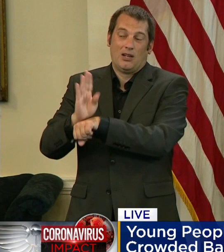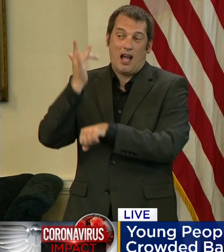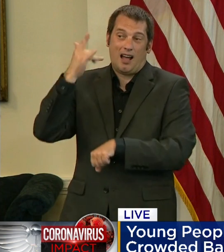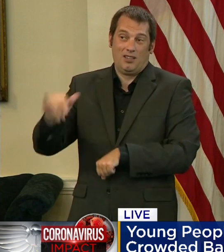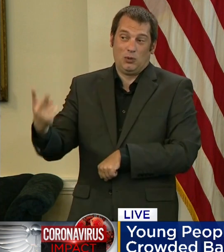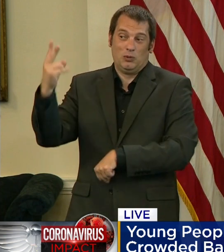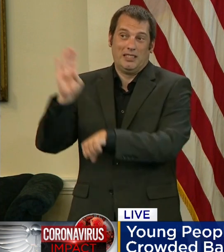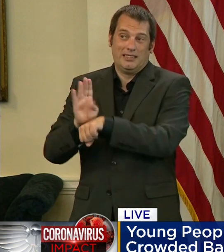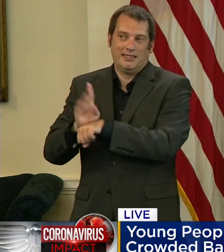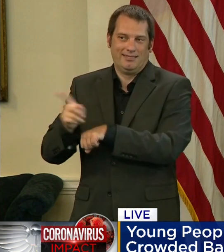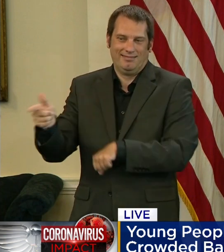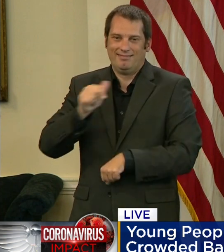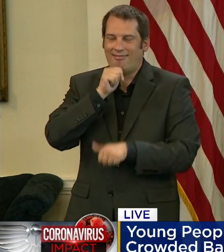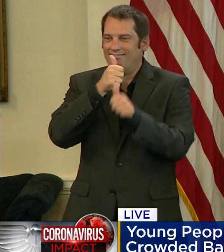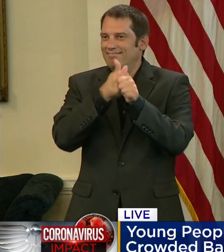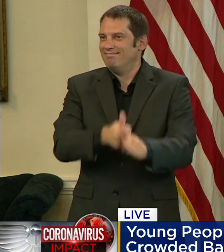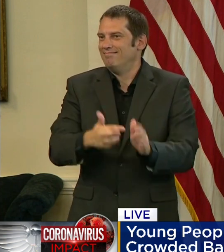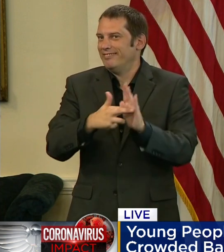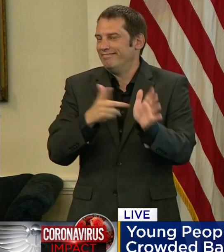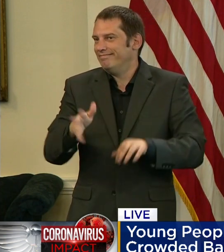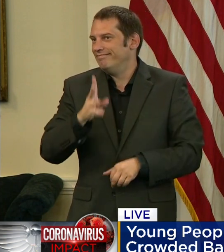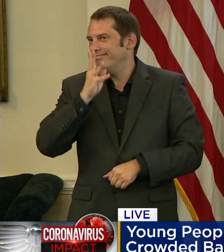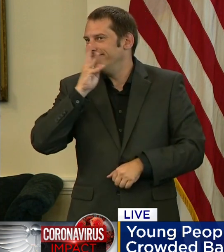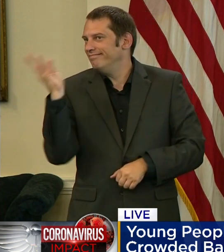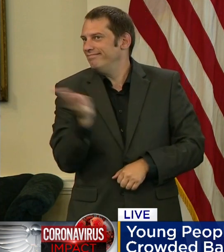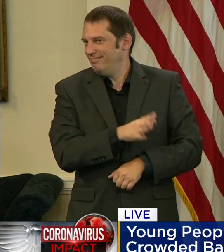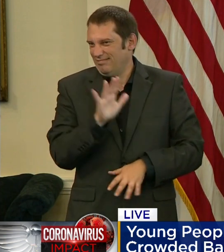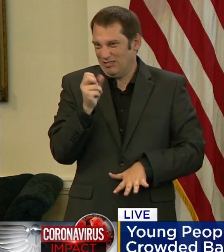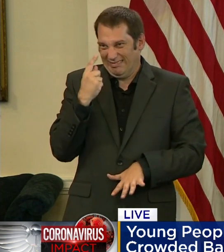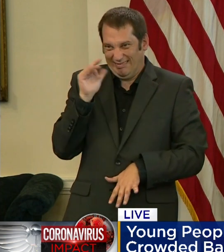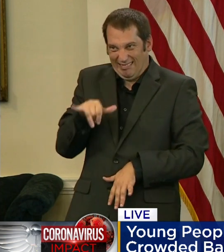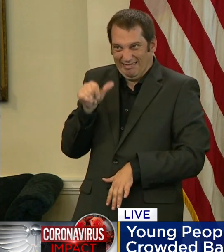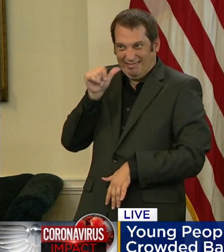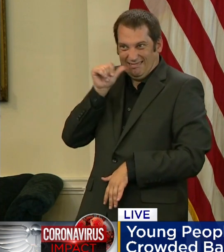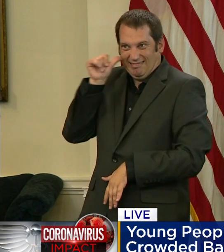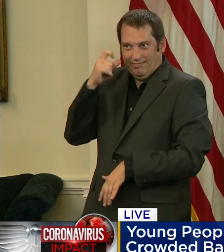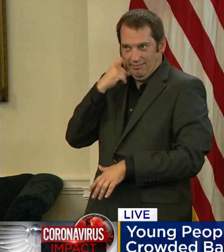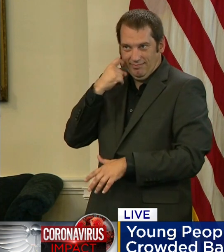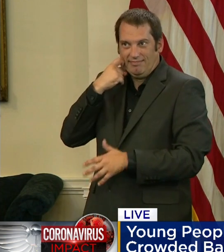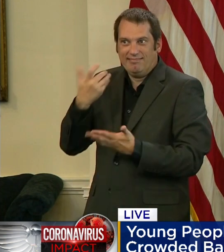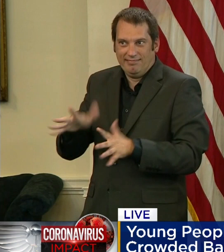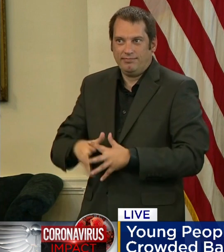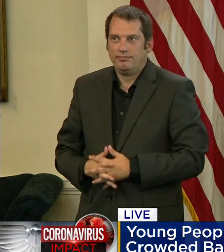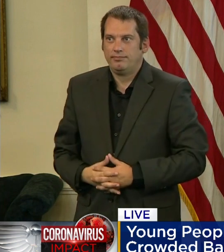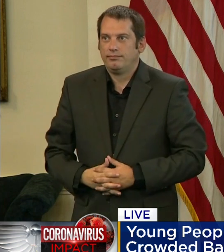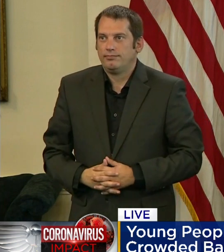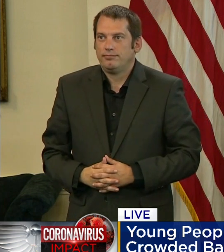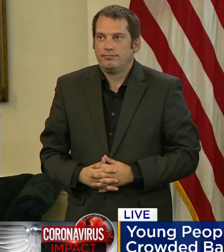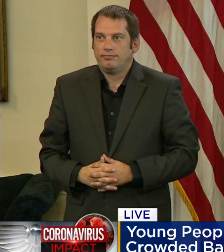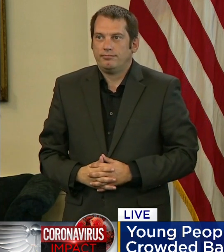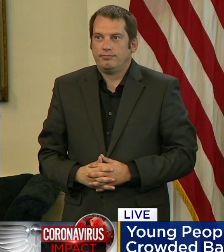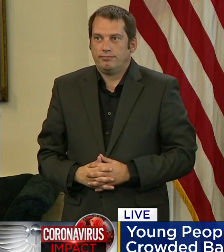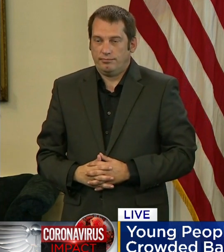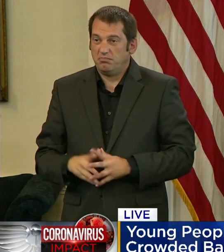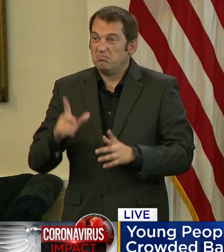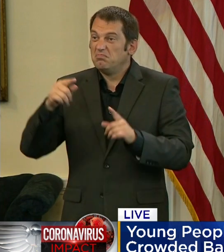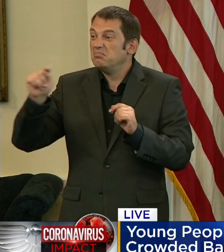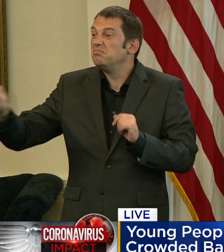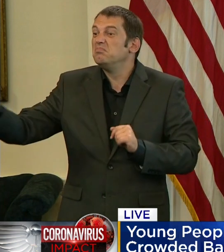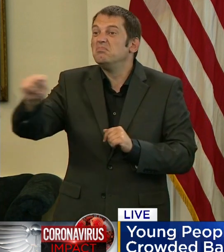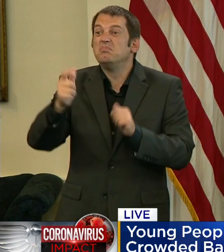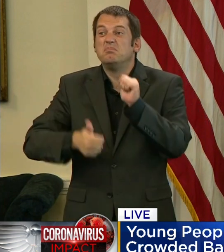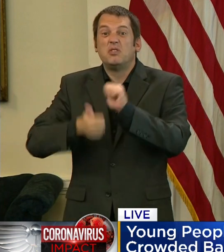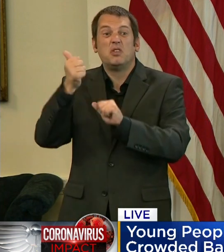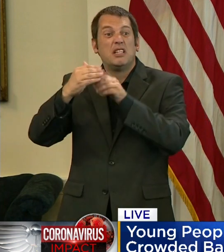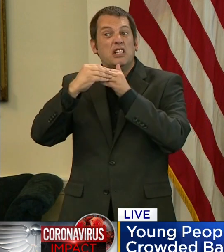team that coordinates with all the local governments was in touch with everybody. They got the directive. I think they all are in agreement that we need to do something about this, and everybody's